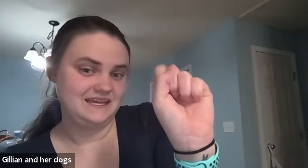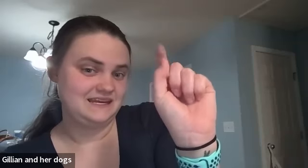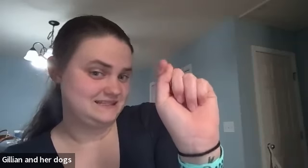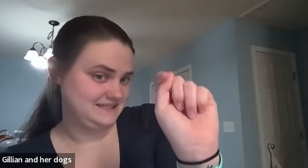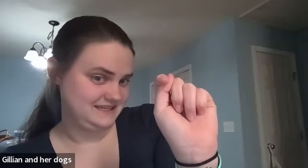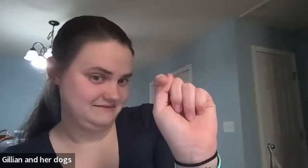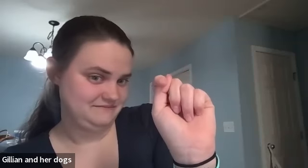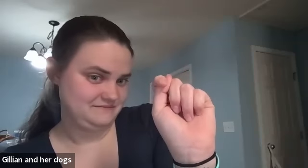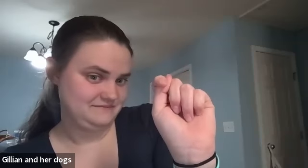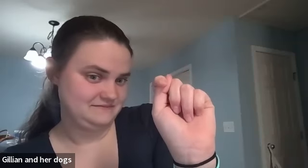Then T.